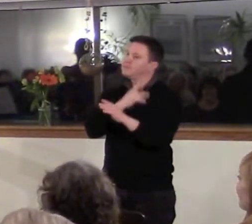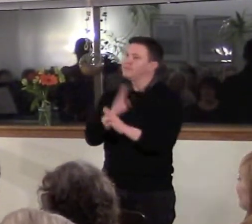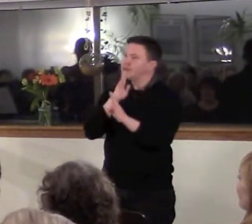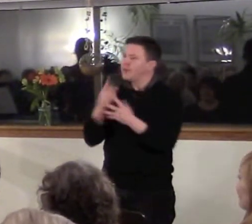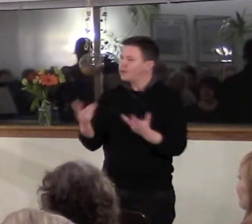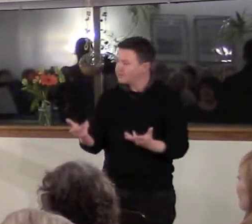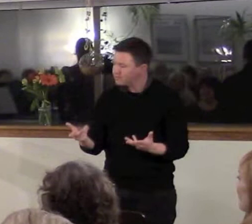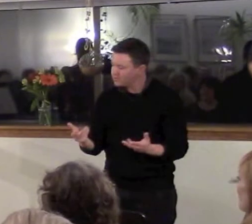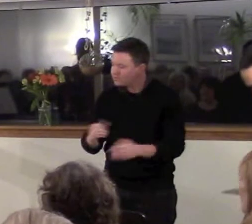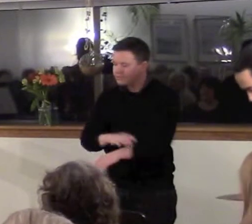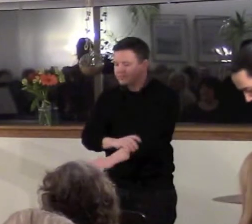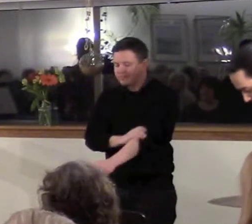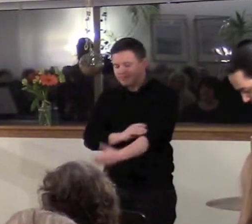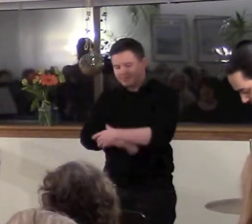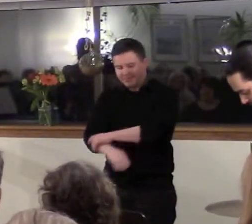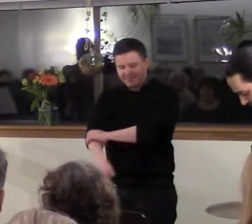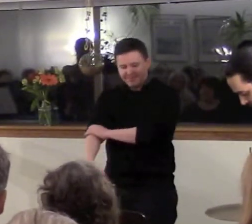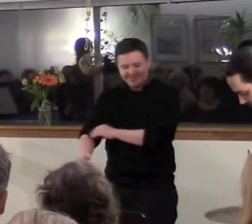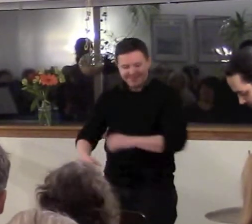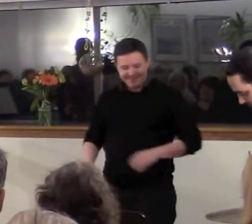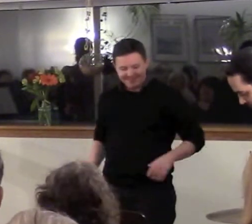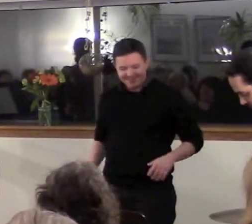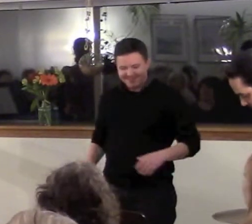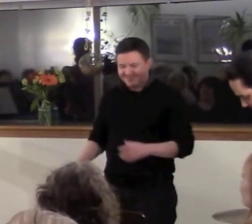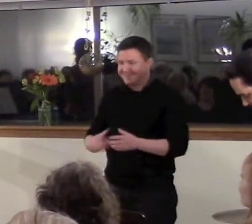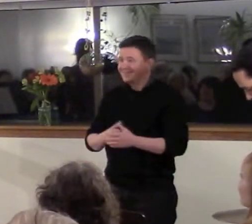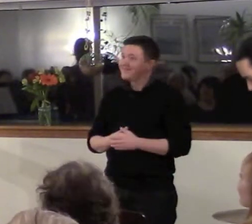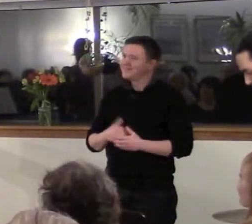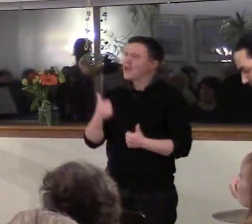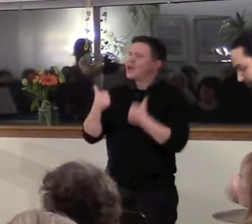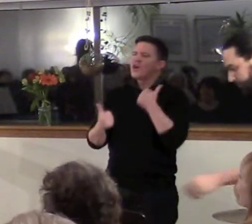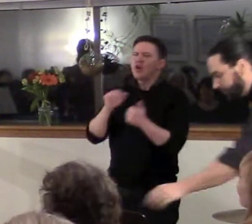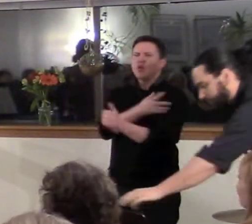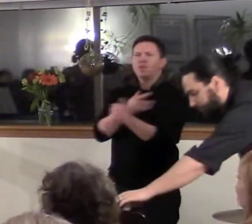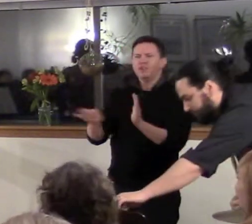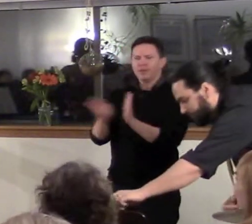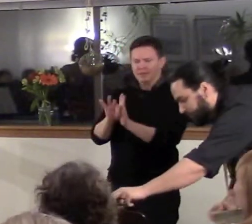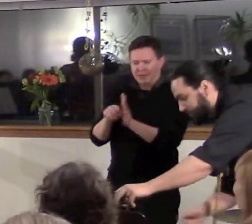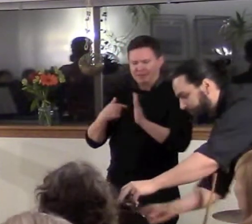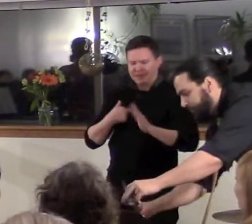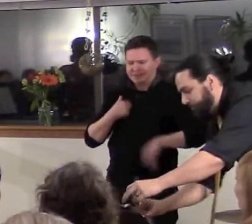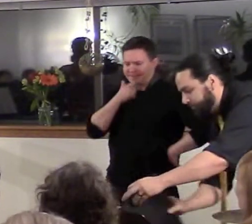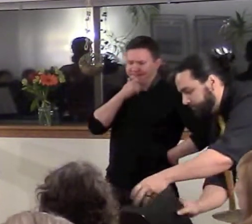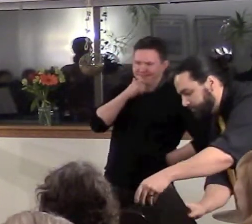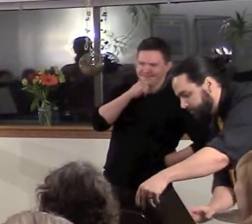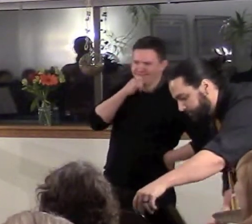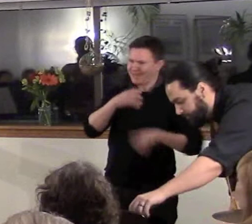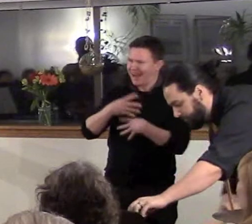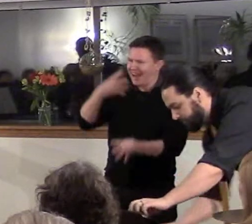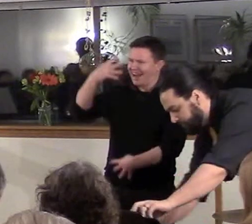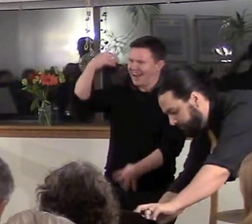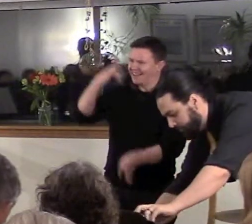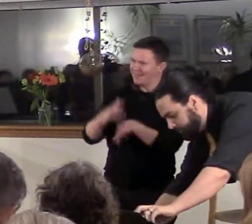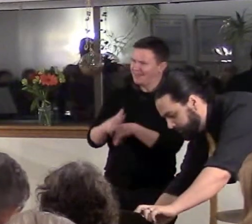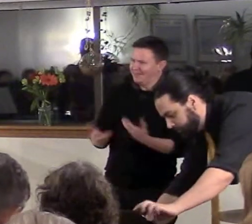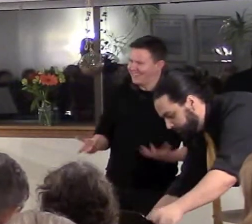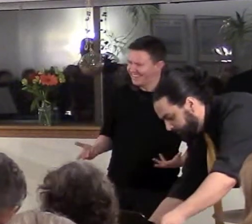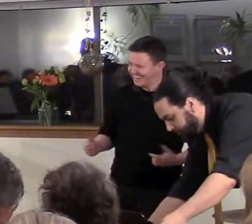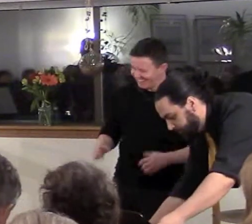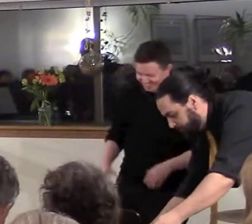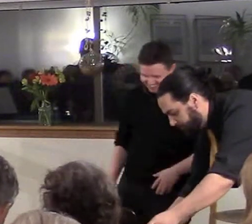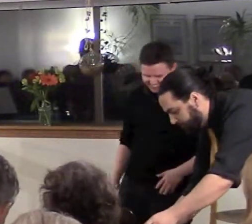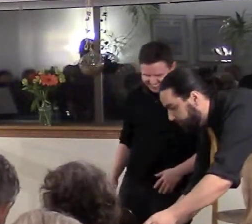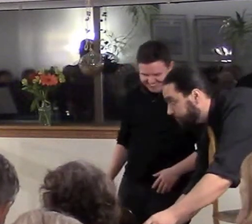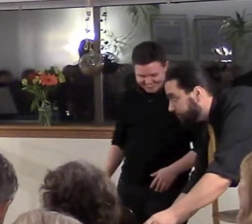I said yes. And then I could not decide on a song to sing. There's so many out there.